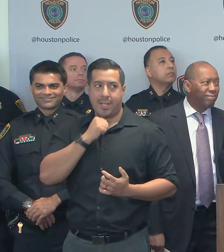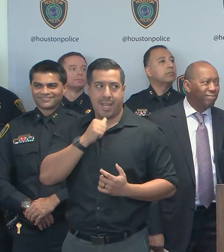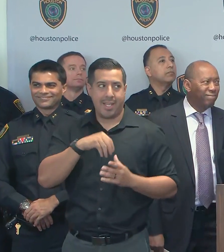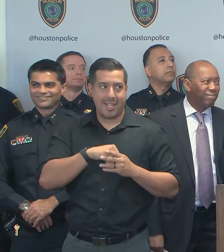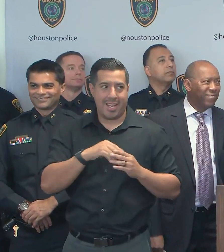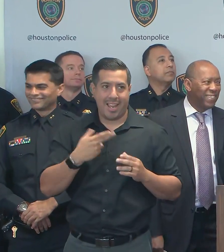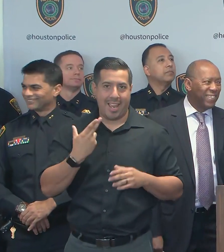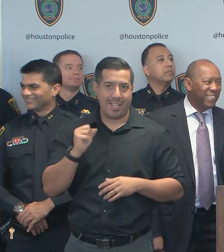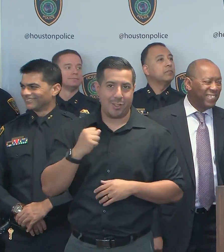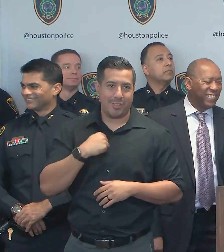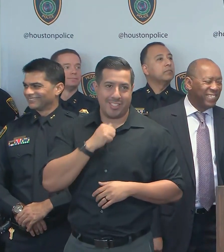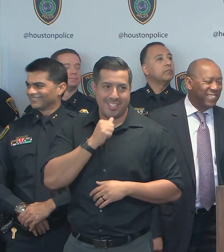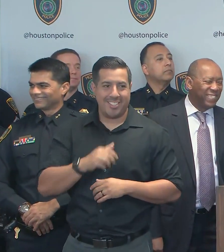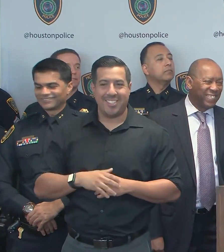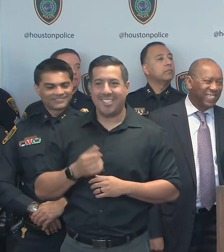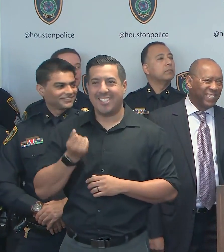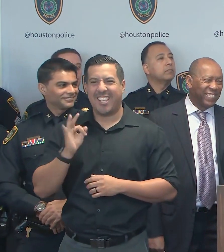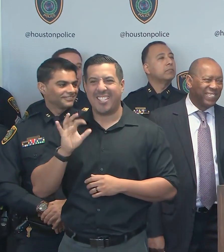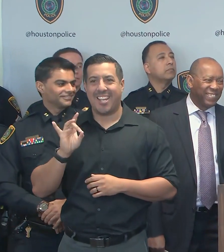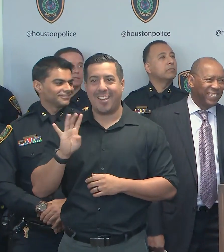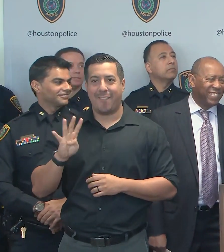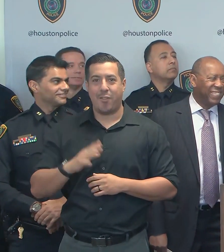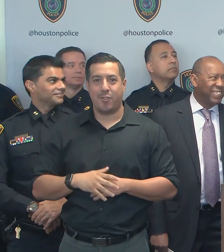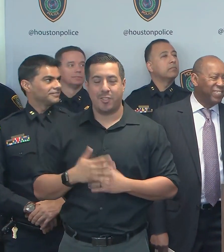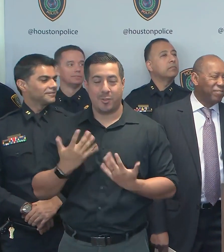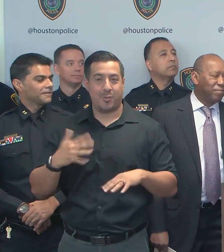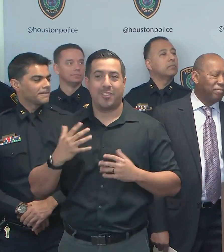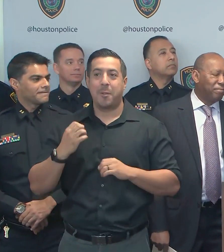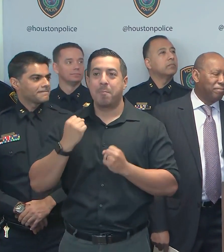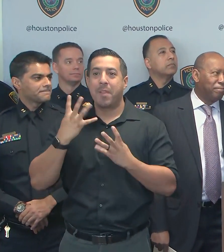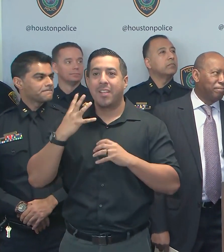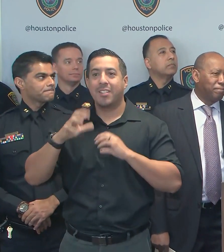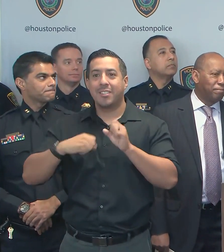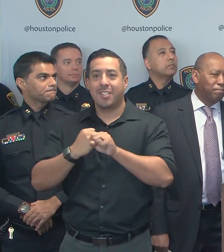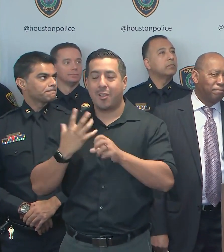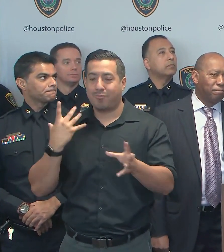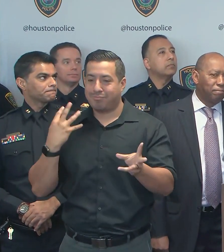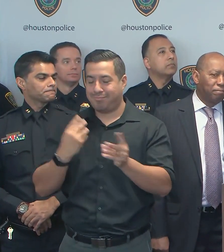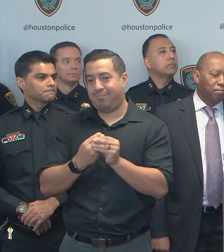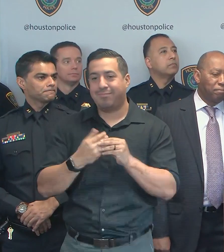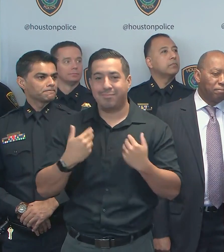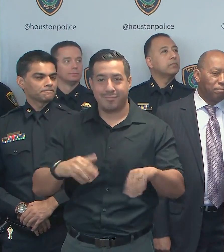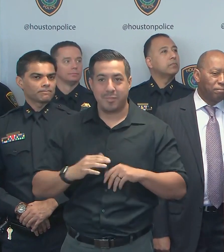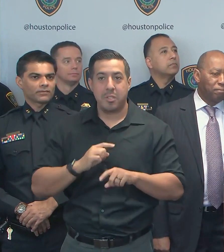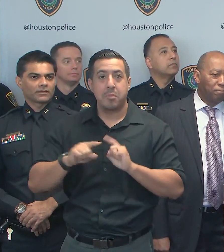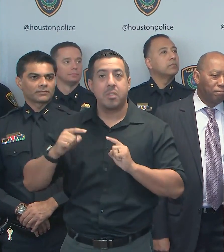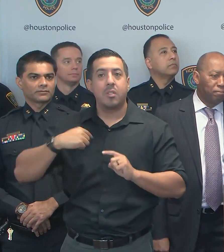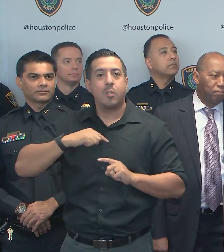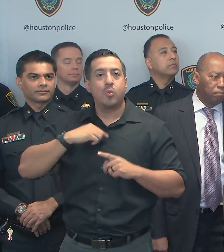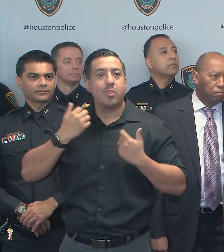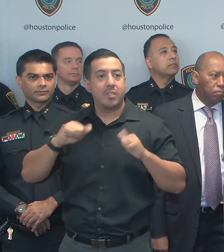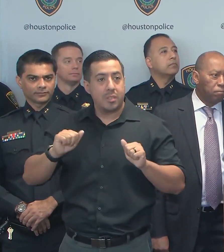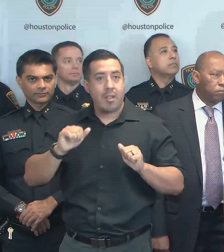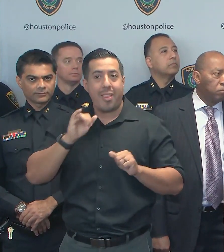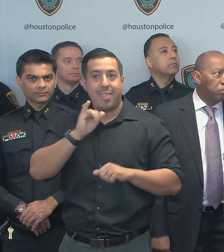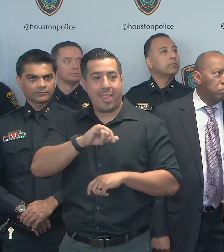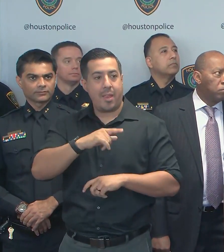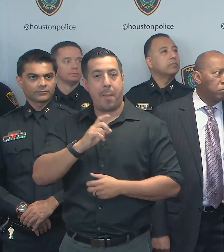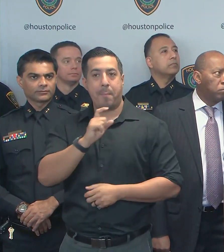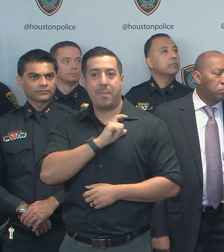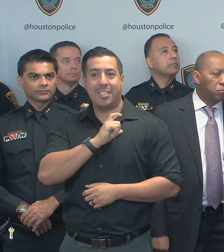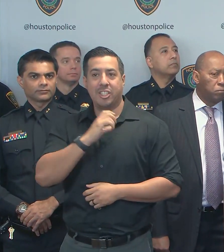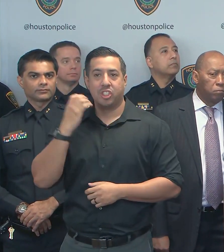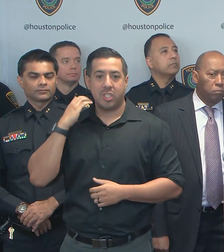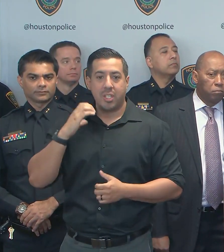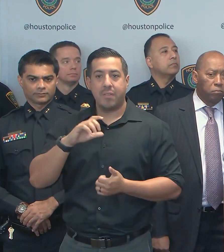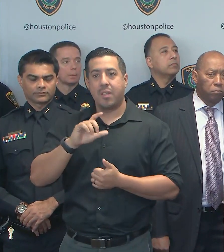in 1984. Wow, how the years have flown by. some of us stood with then Police Chief Lee